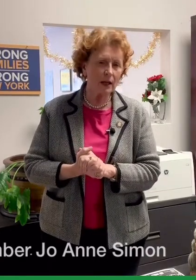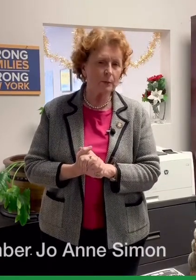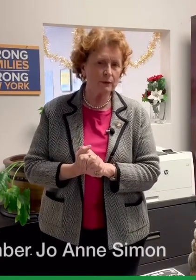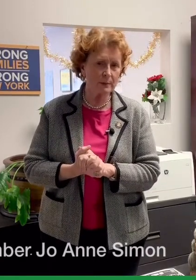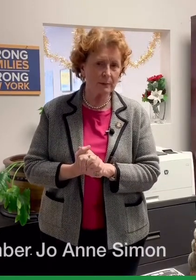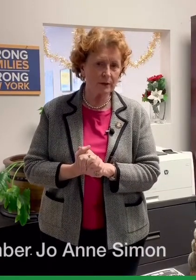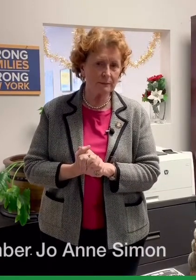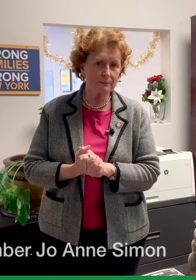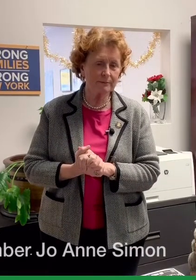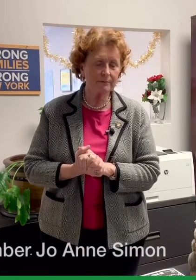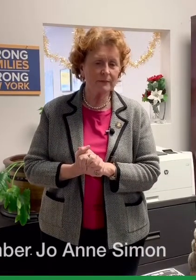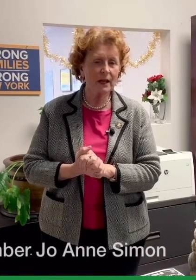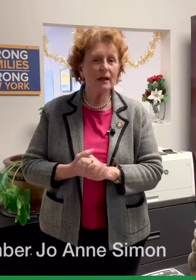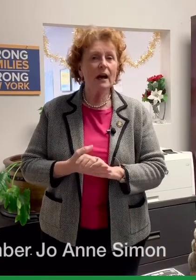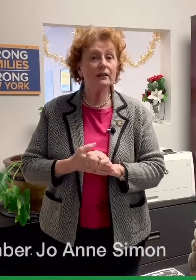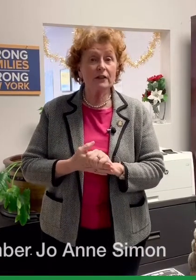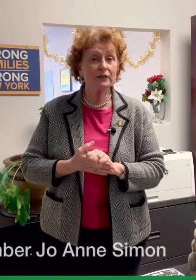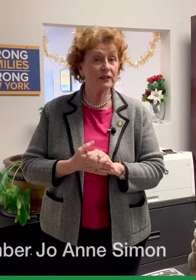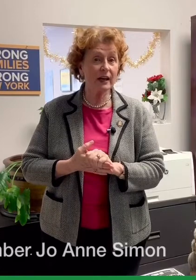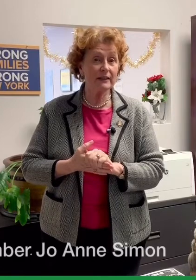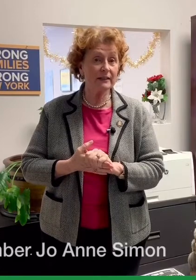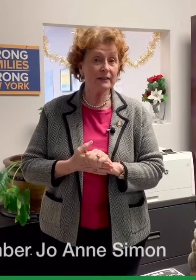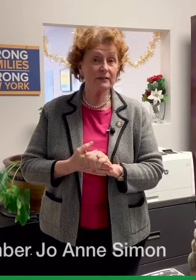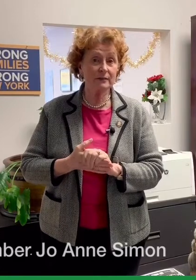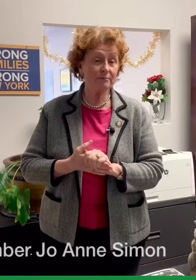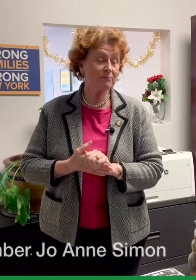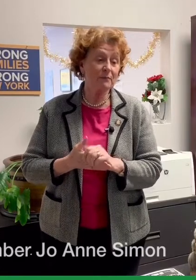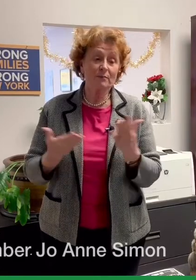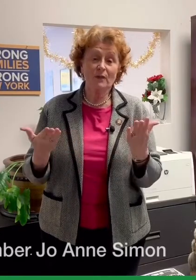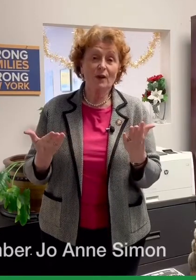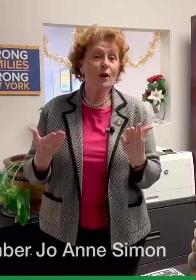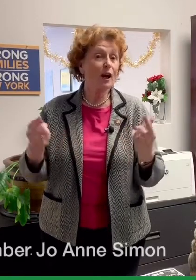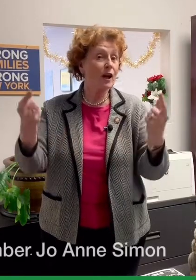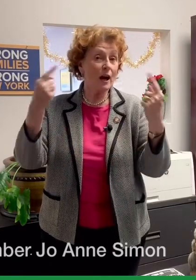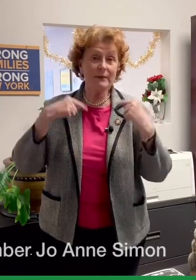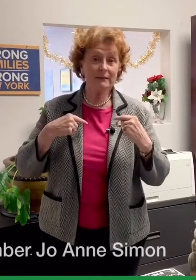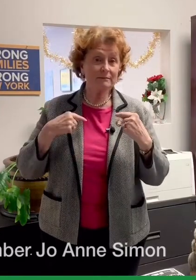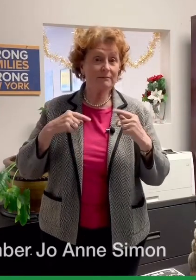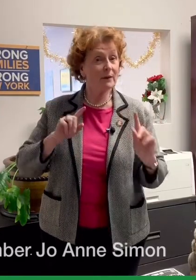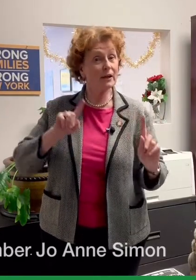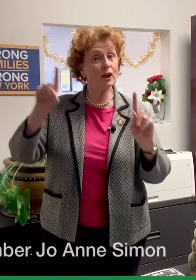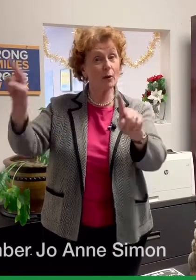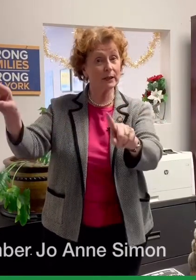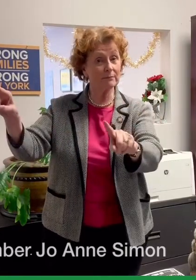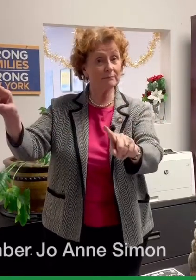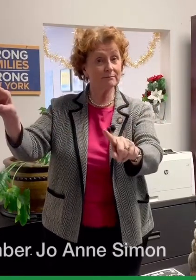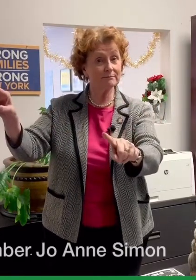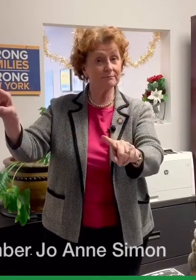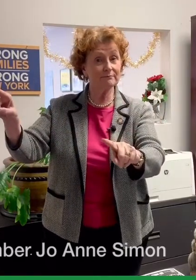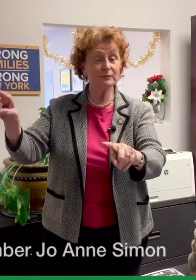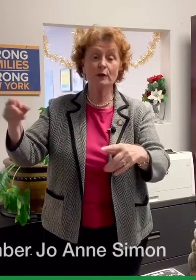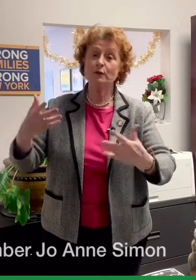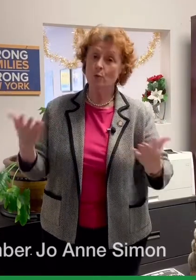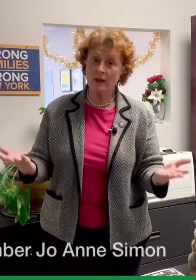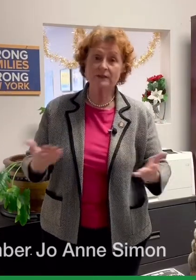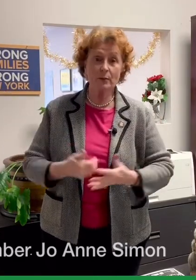you remember it. Another sign is coming and going. So if you want someone to